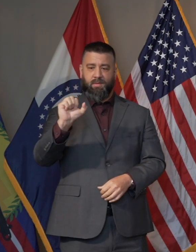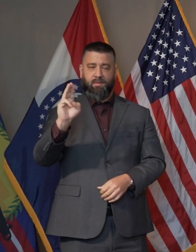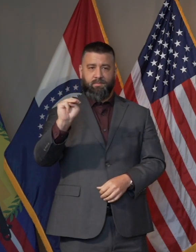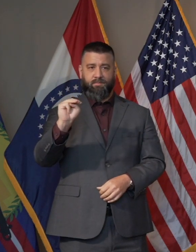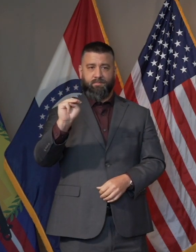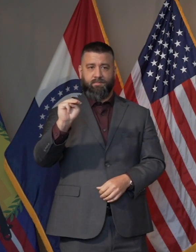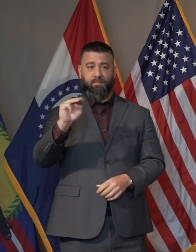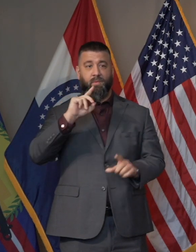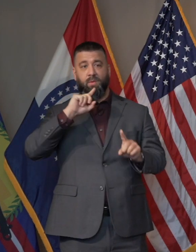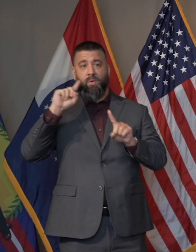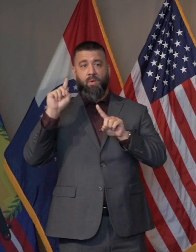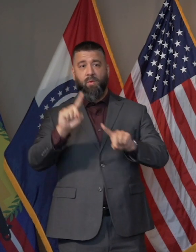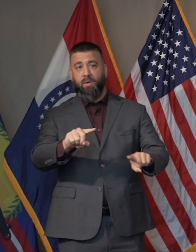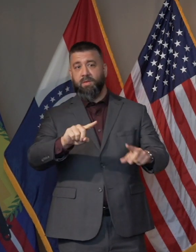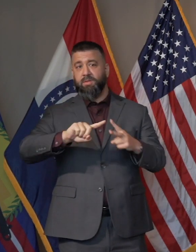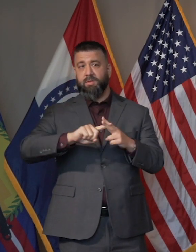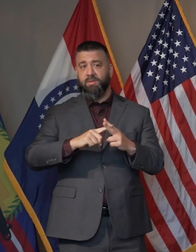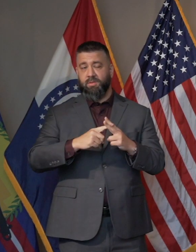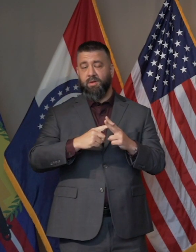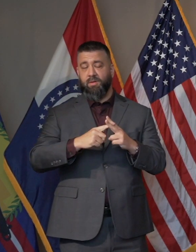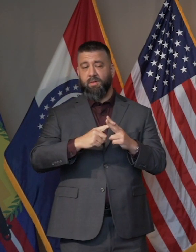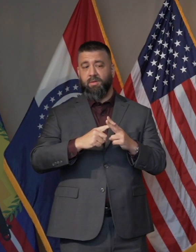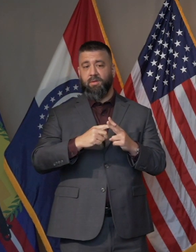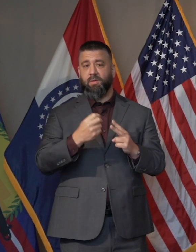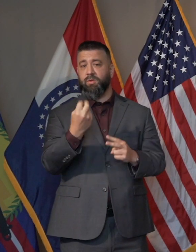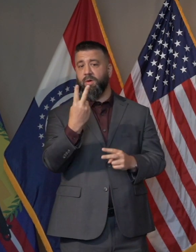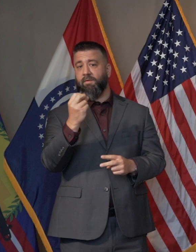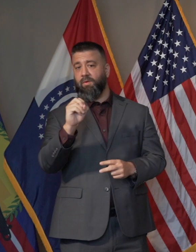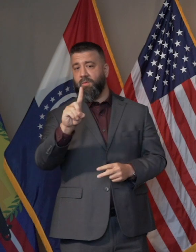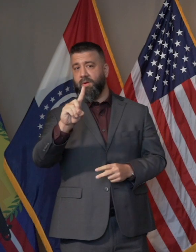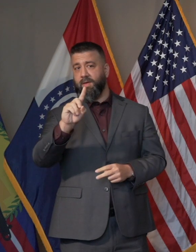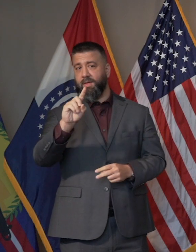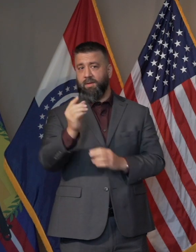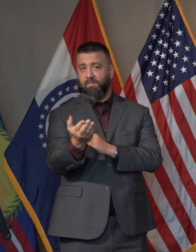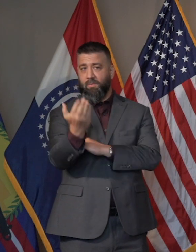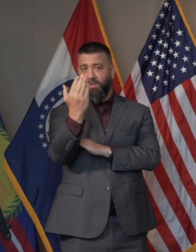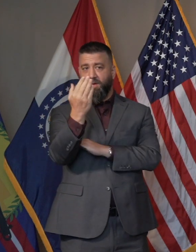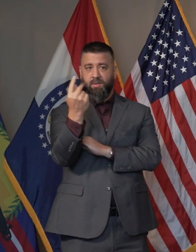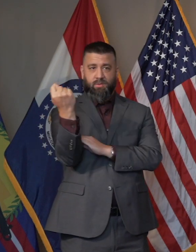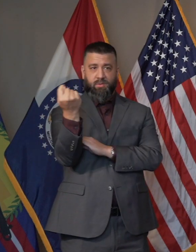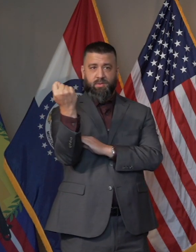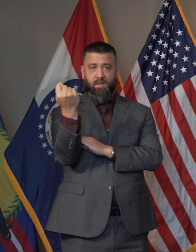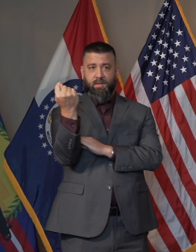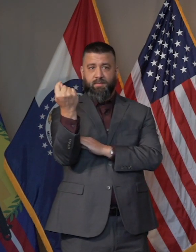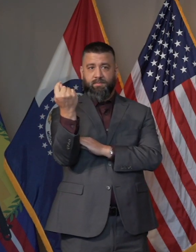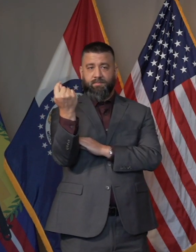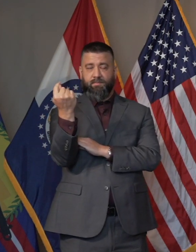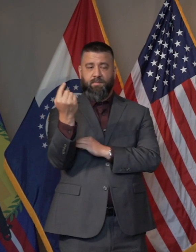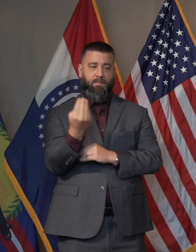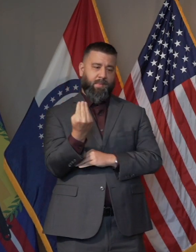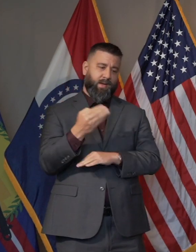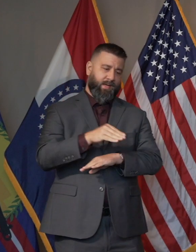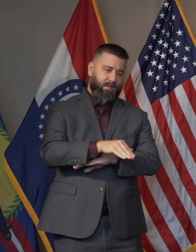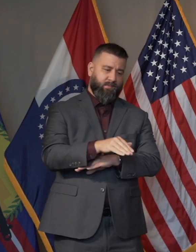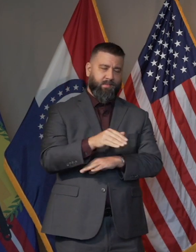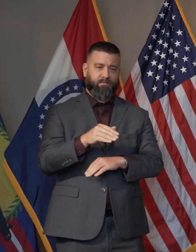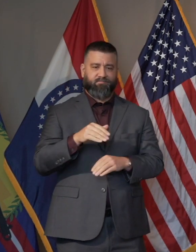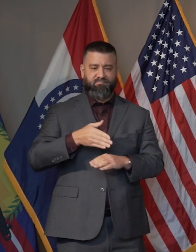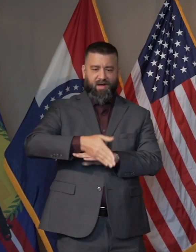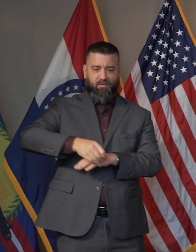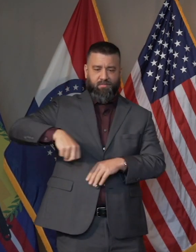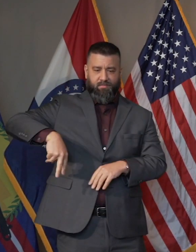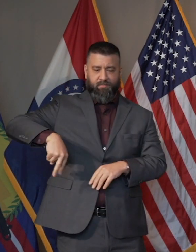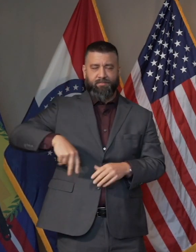This order will take effect at 12:01 a.m. on Tuesday. That's just after midnight on Monday.